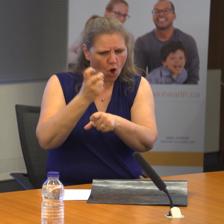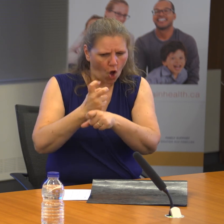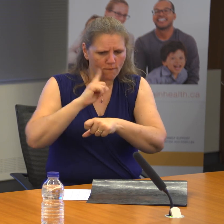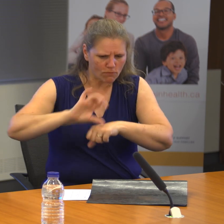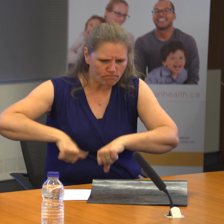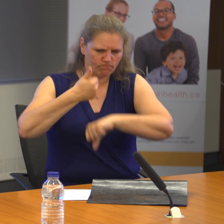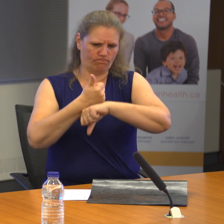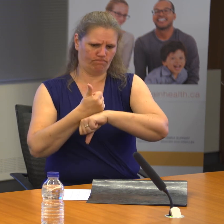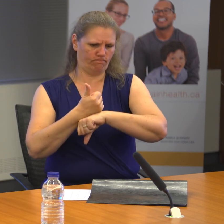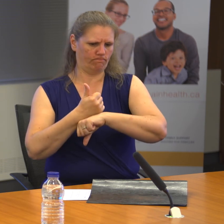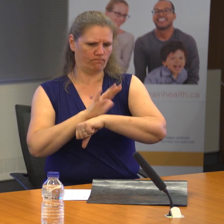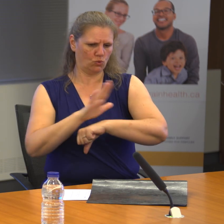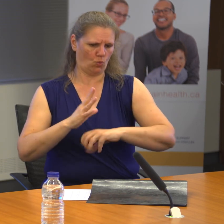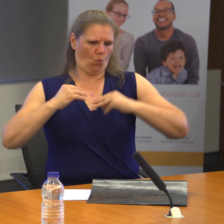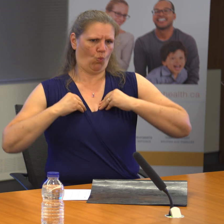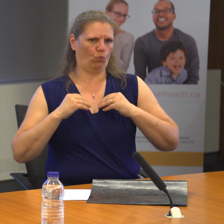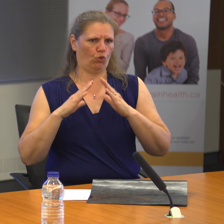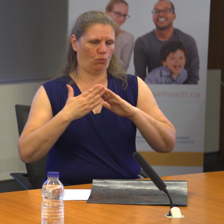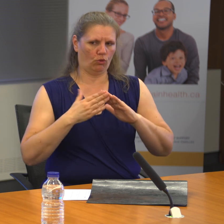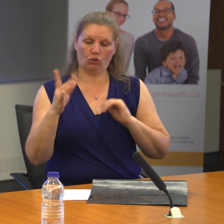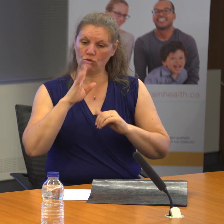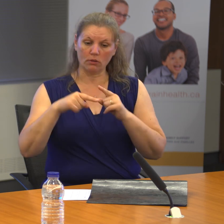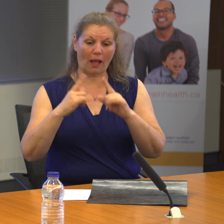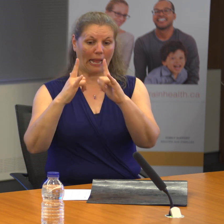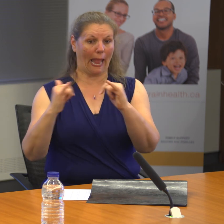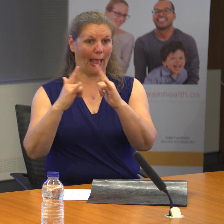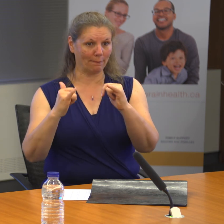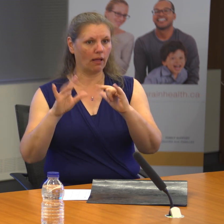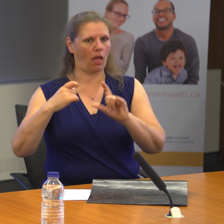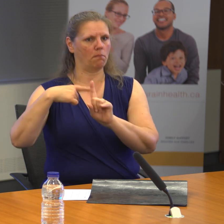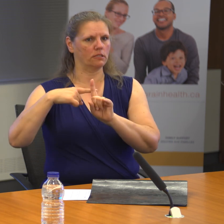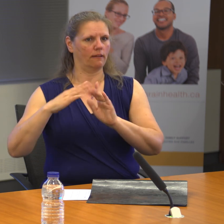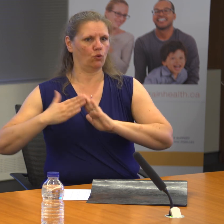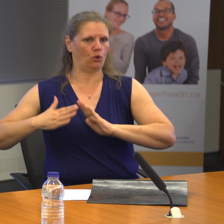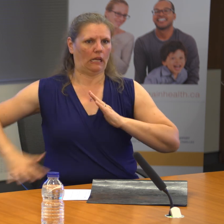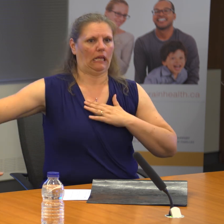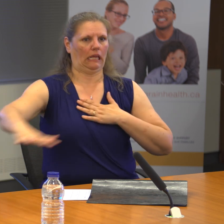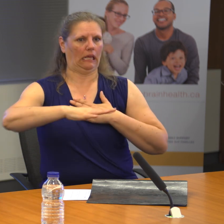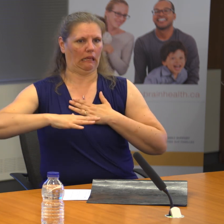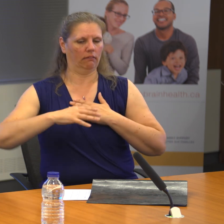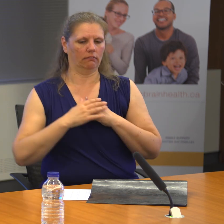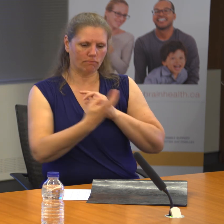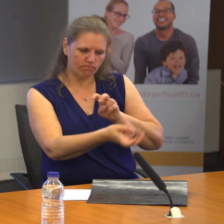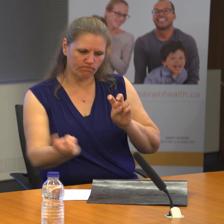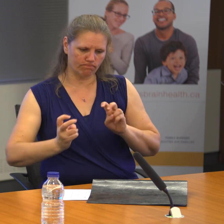You talked about camp being a thriving community and a sharing